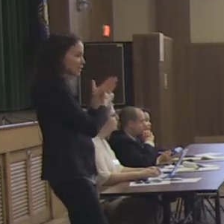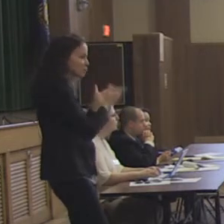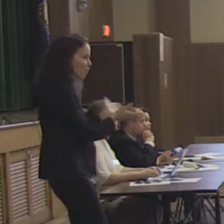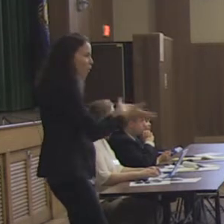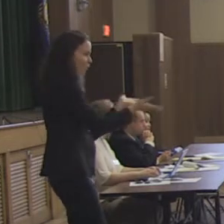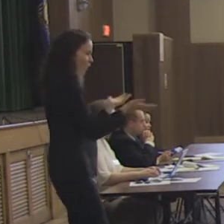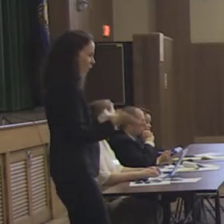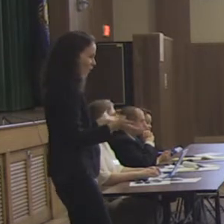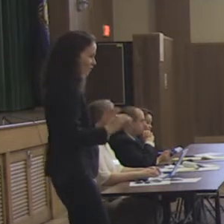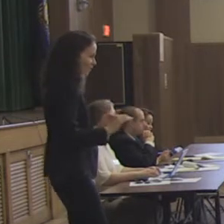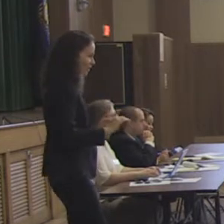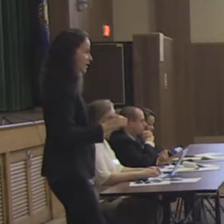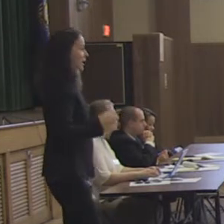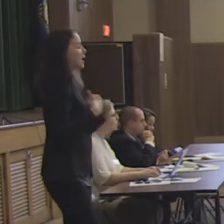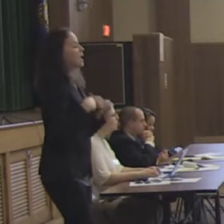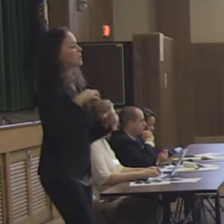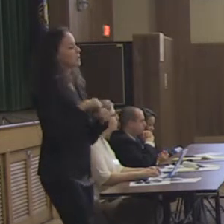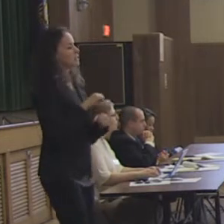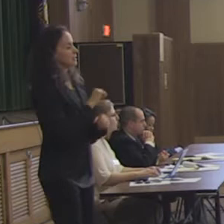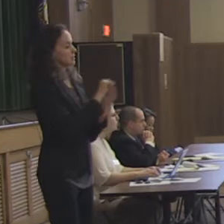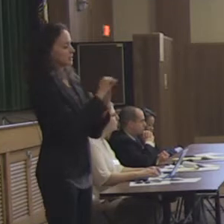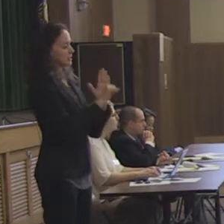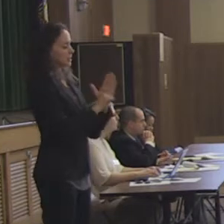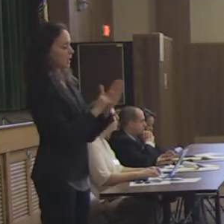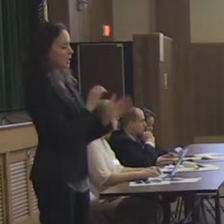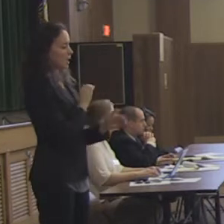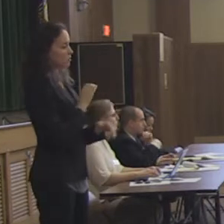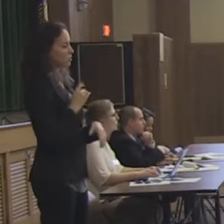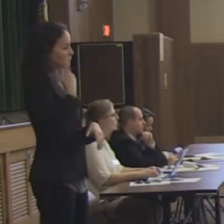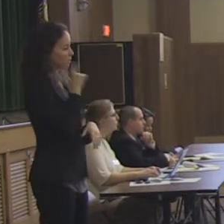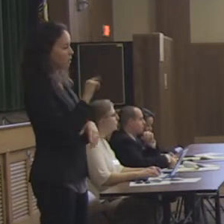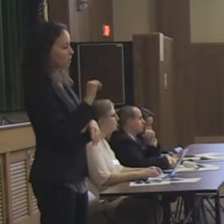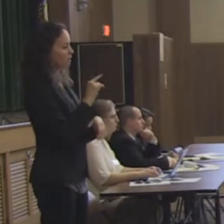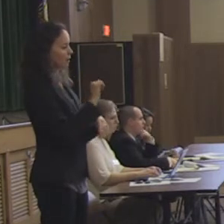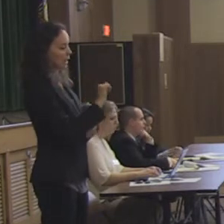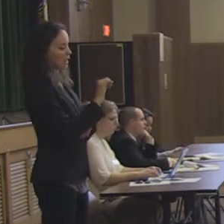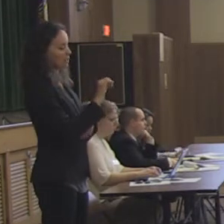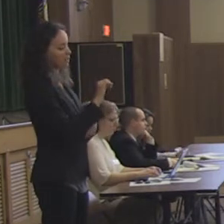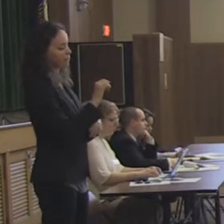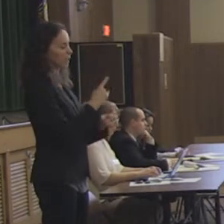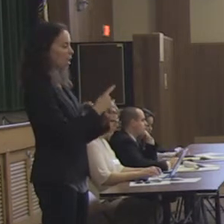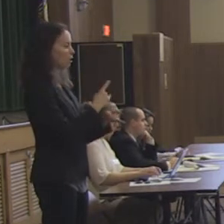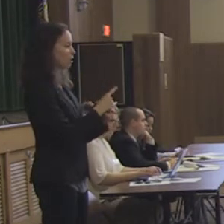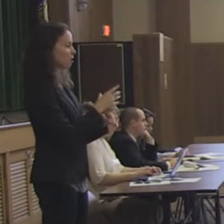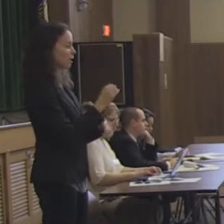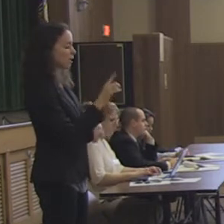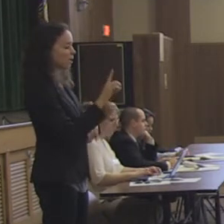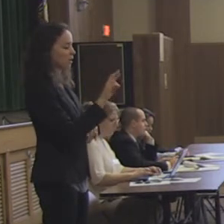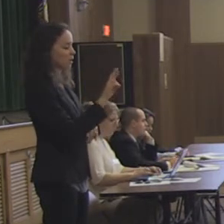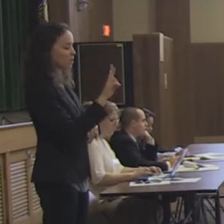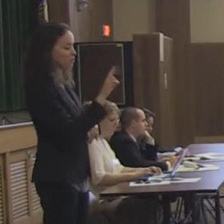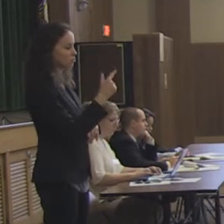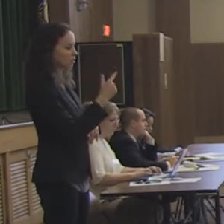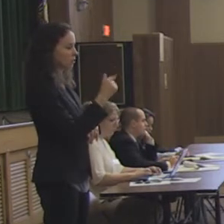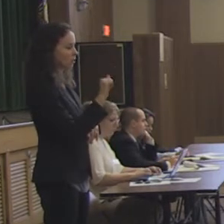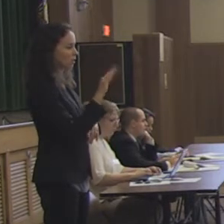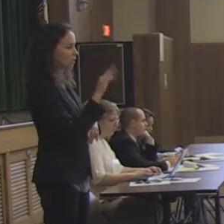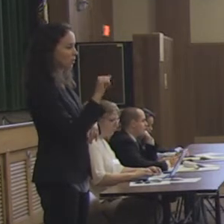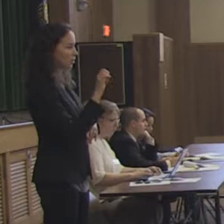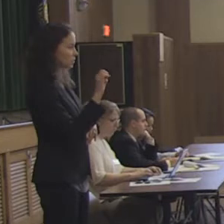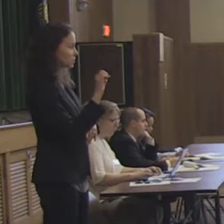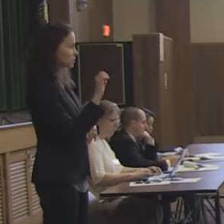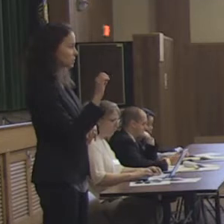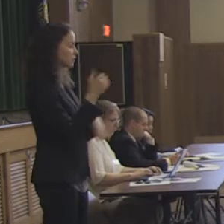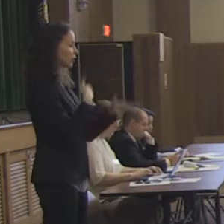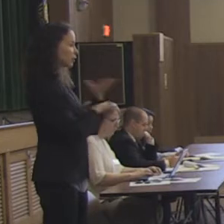the minority training, I'm on the State Council on Alcohol and Drug Abuse also, which is part of the